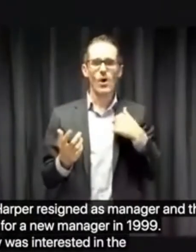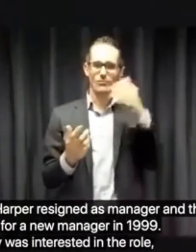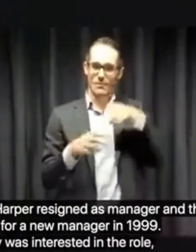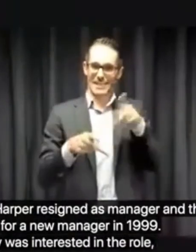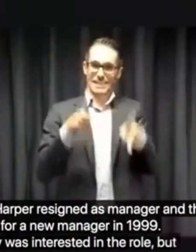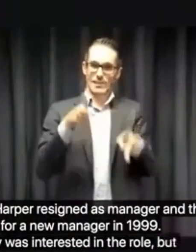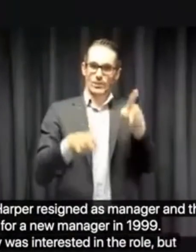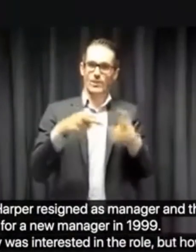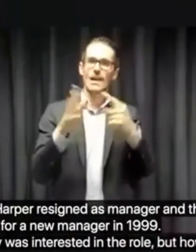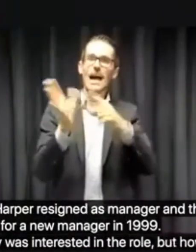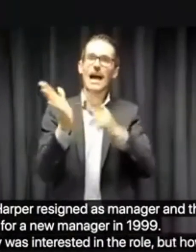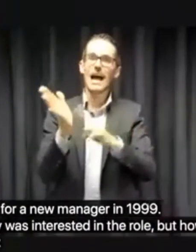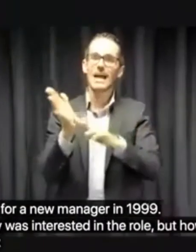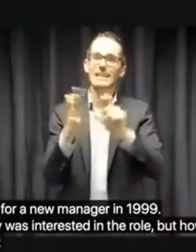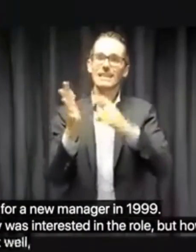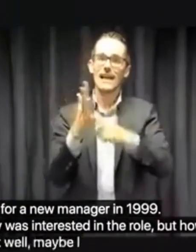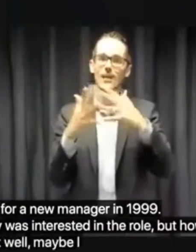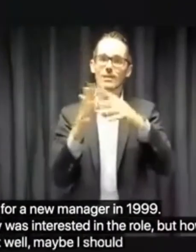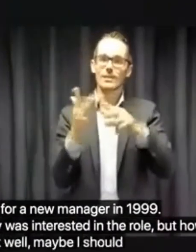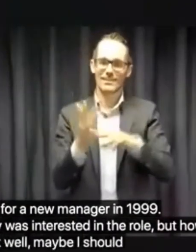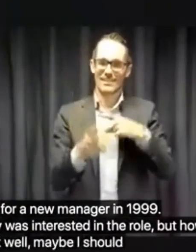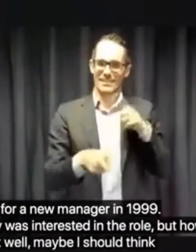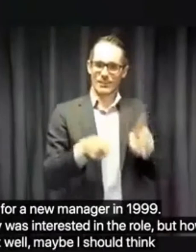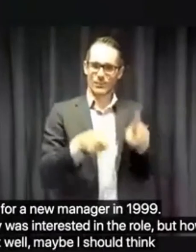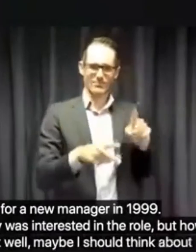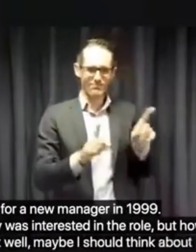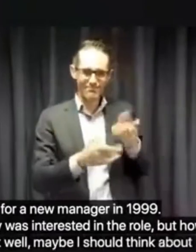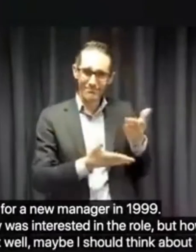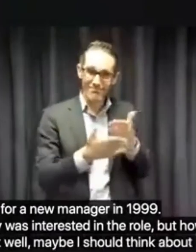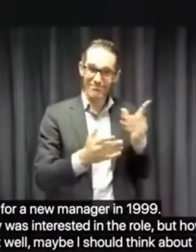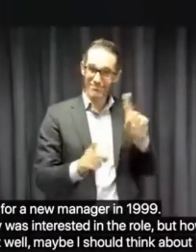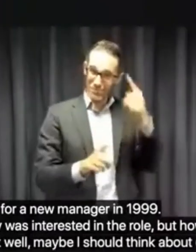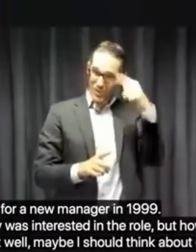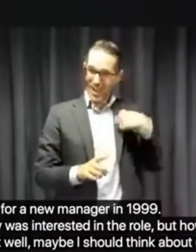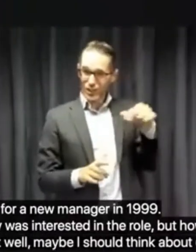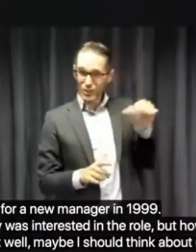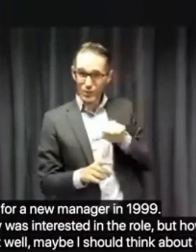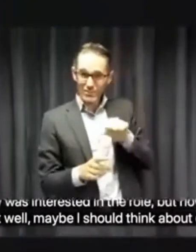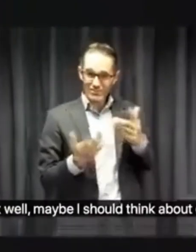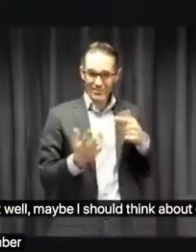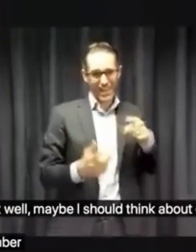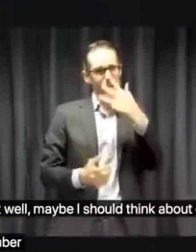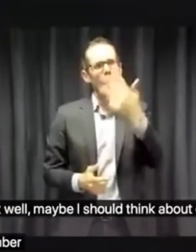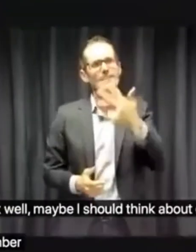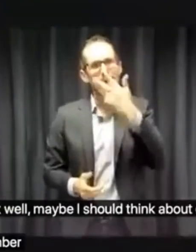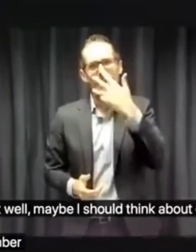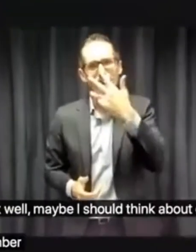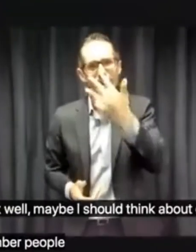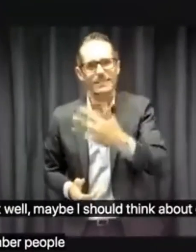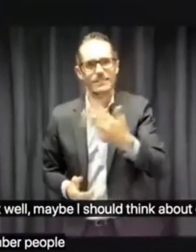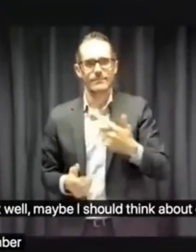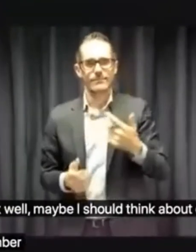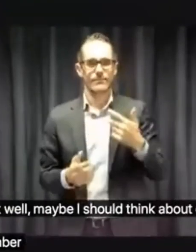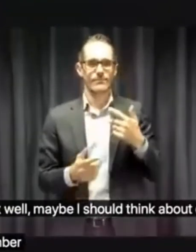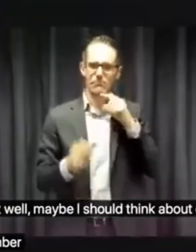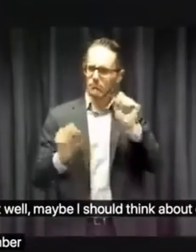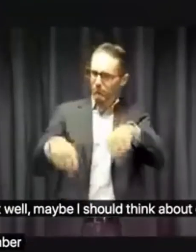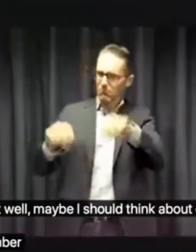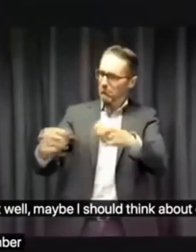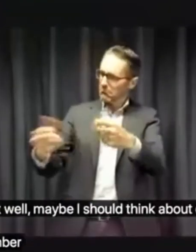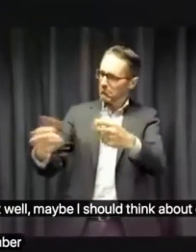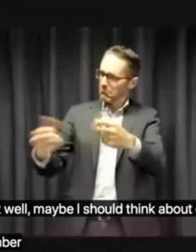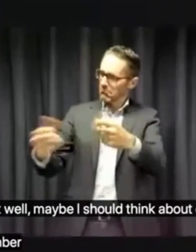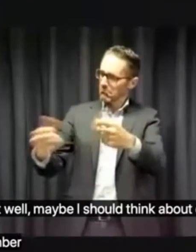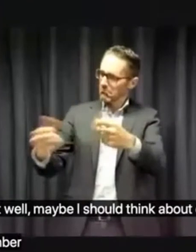should think about it. So I remember people in the TTY with Ann Darwin calling her and saying, do you think I should do this? I was like, AJ, I'm 90 years